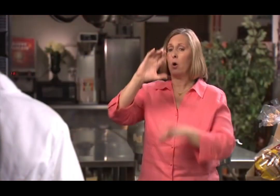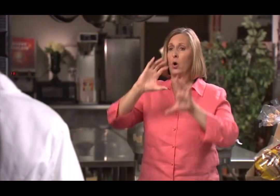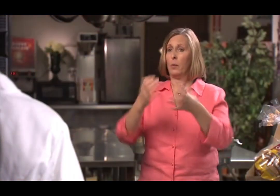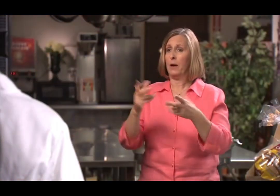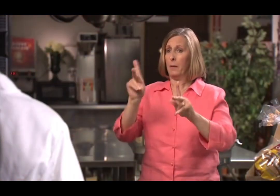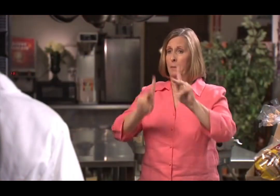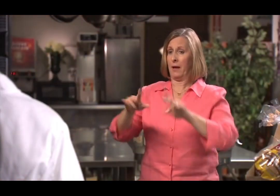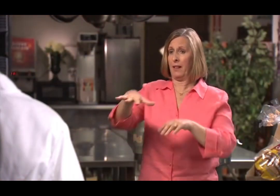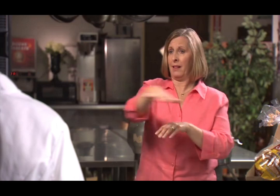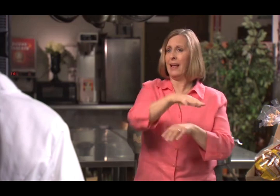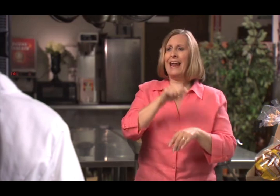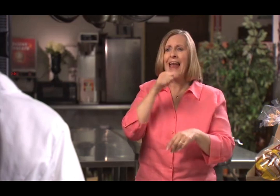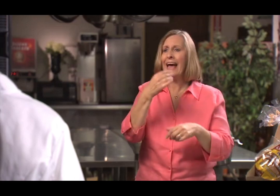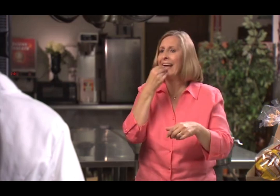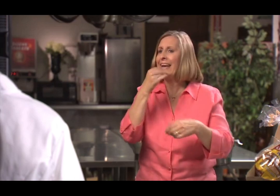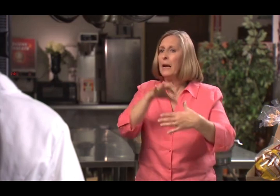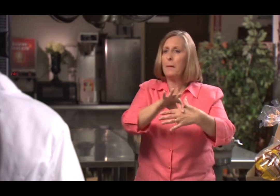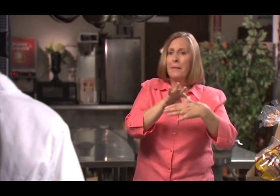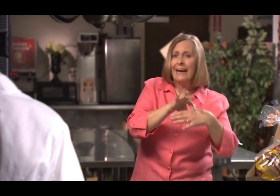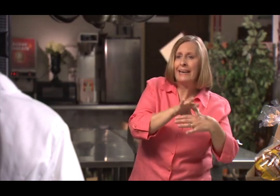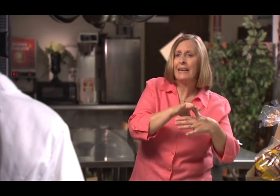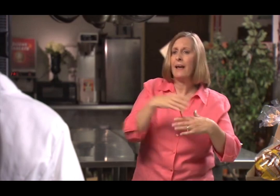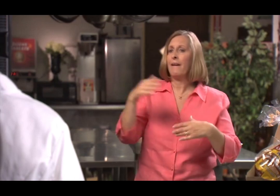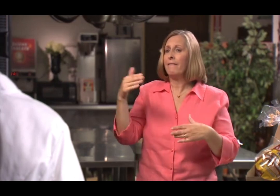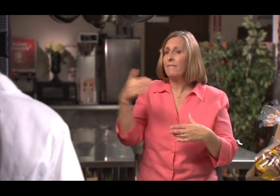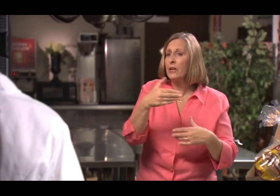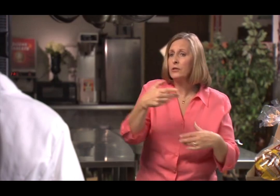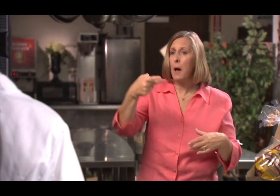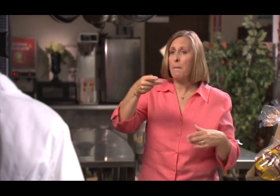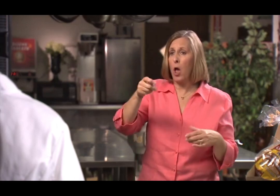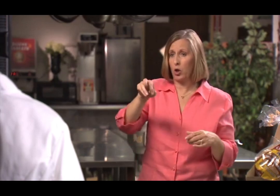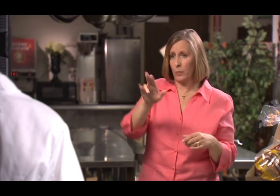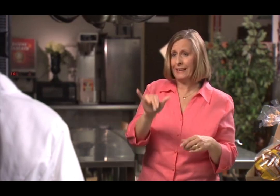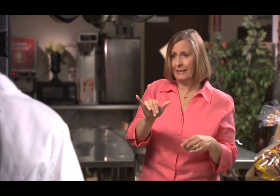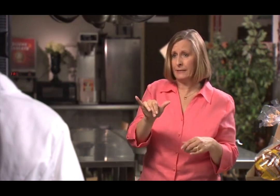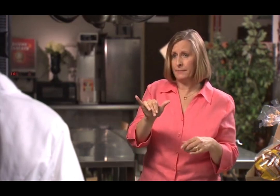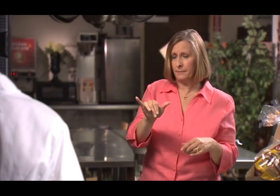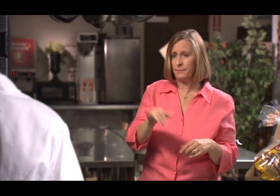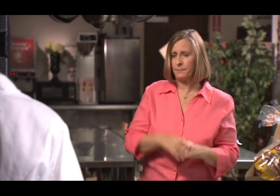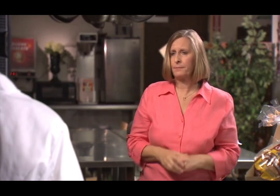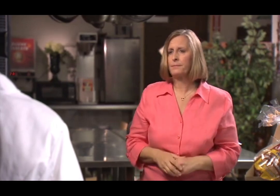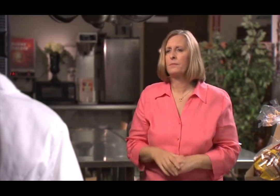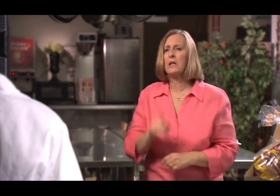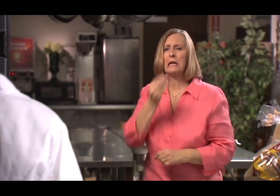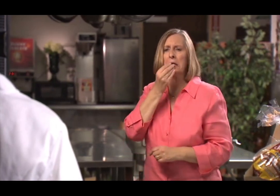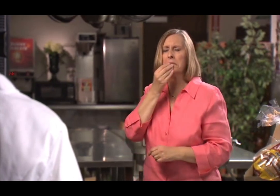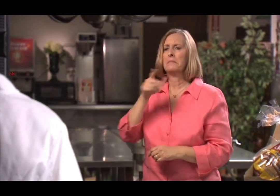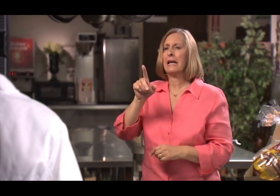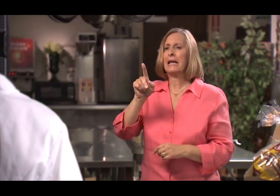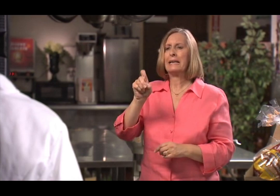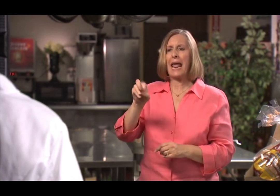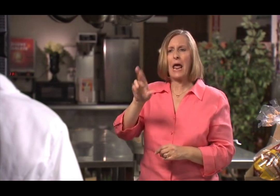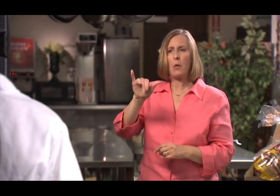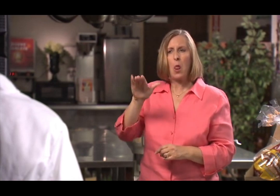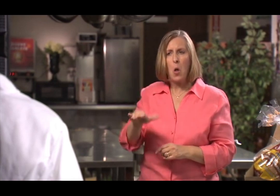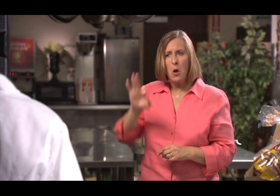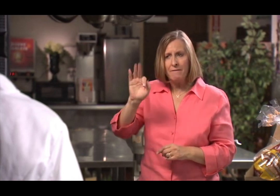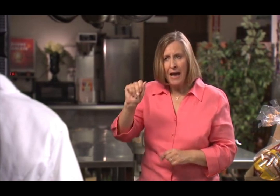For people who don't eat meat, fish, or poultry, eating low-fat dairy and eggs is an excellent source of